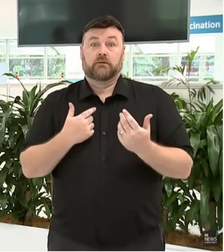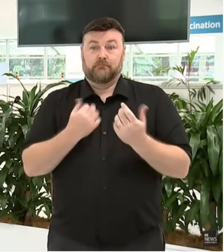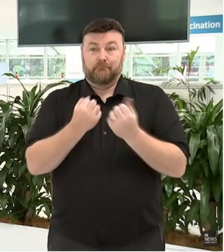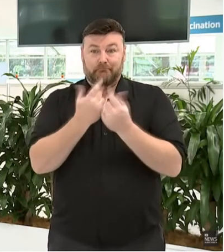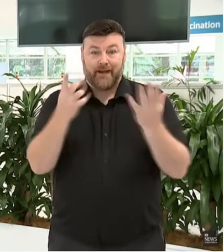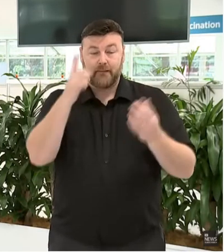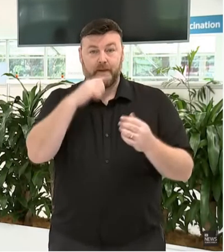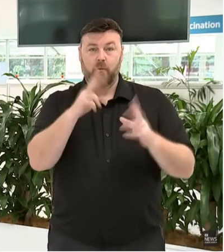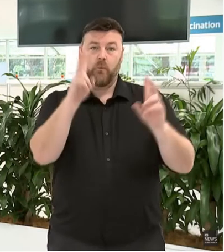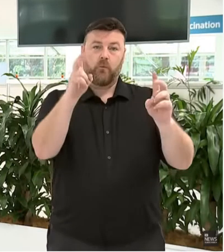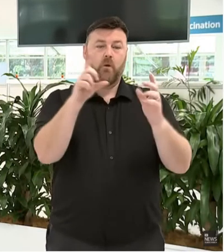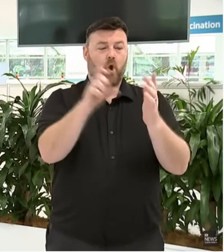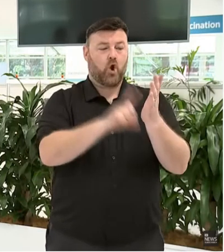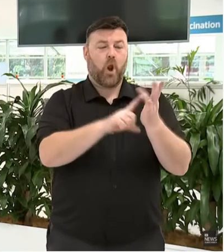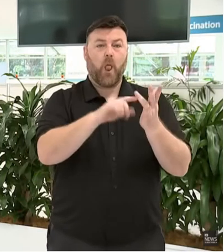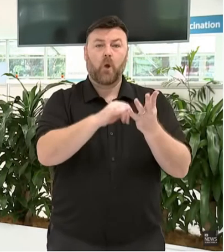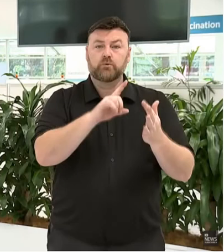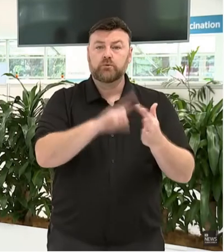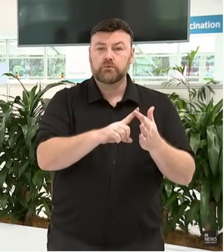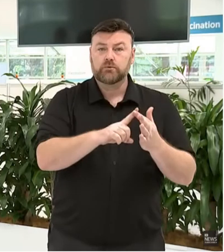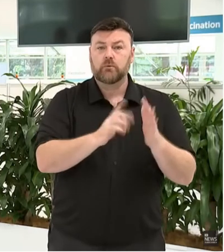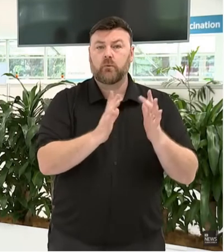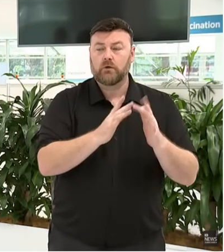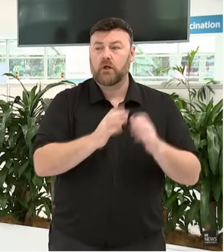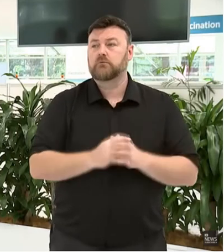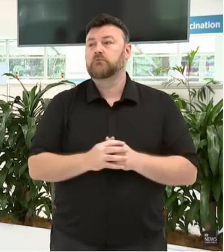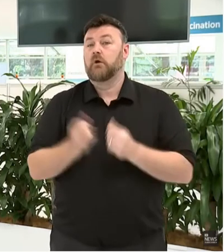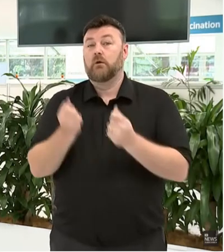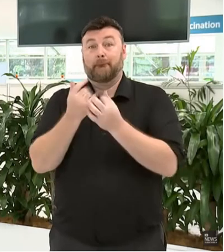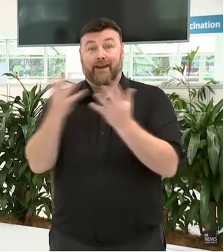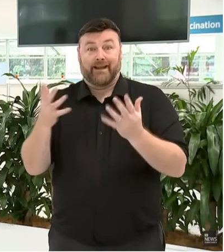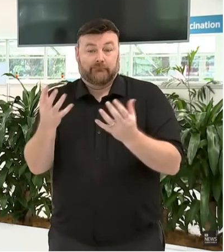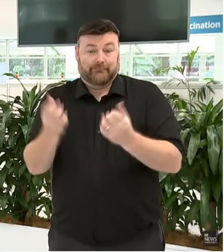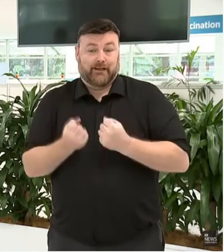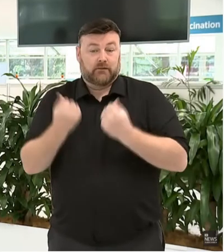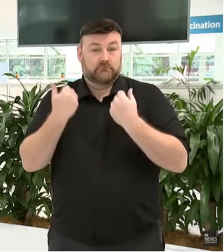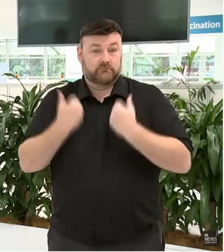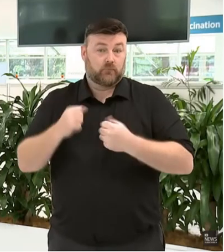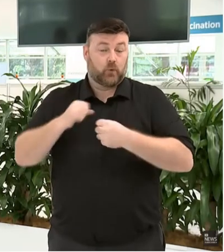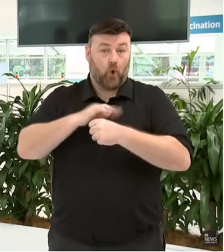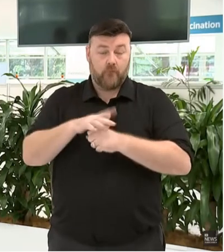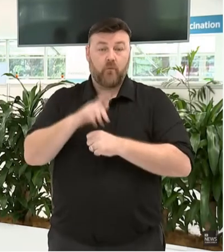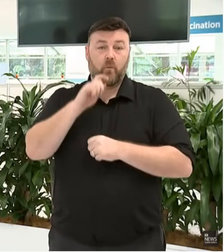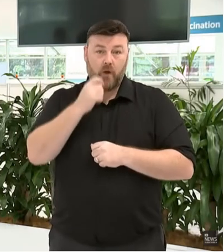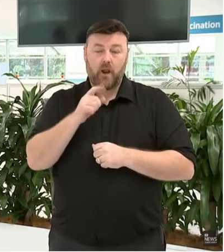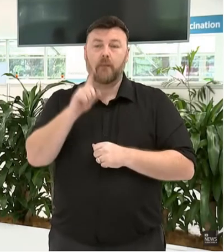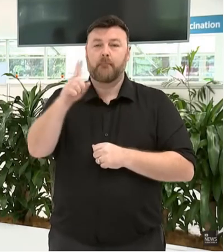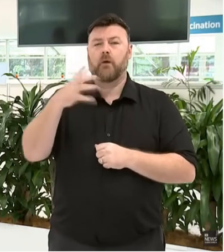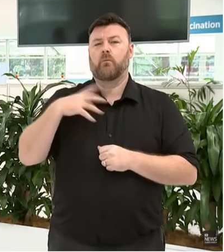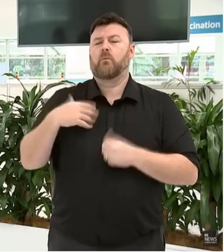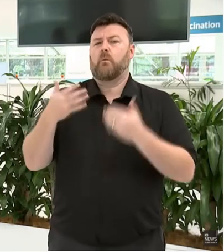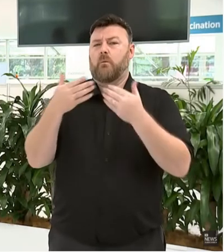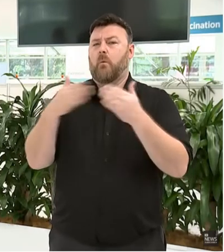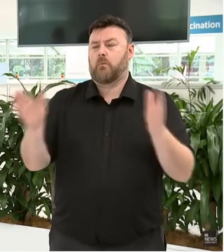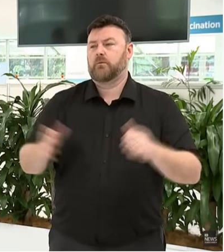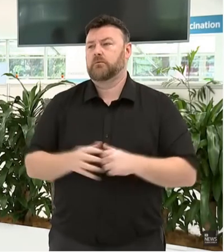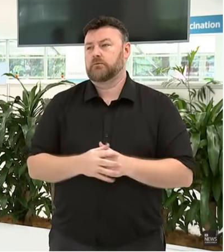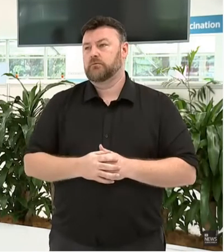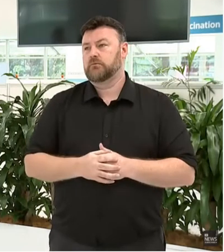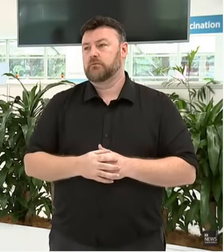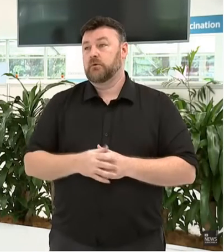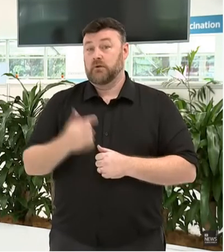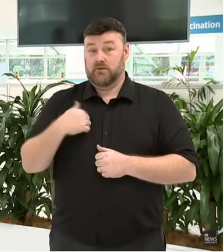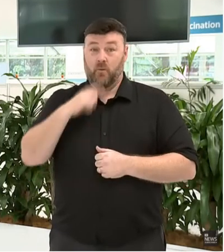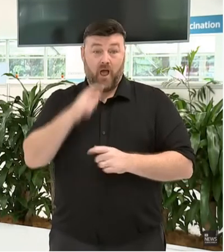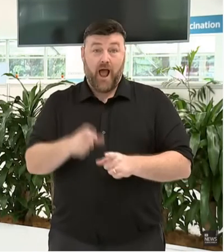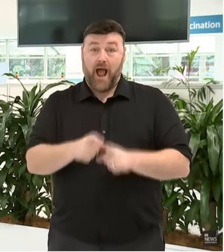more people who will contract COVID, and during that period, we need to keep things open. That will cause challenges. We'll always monitor the situation